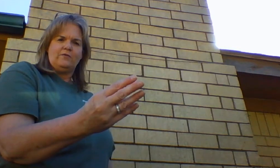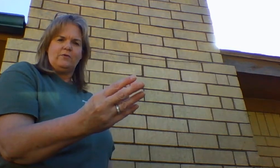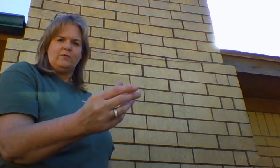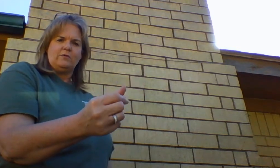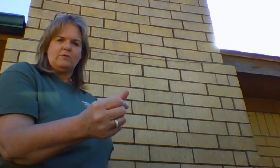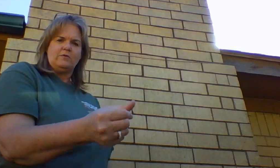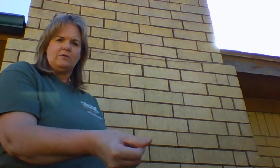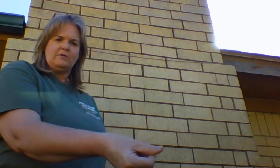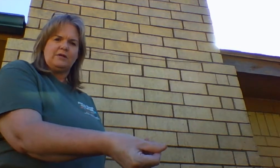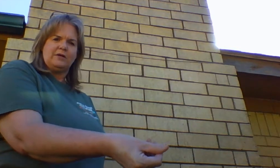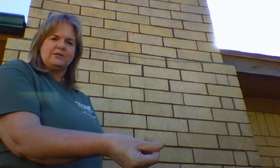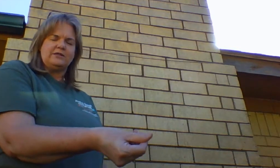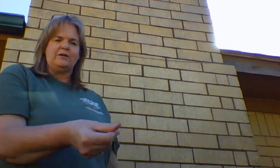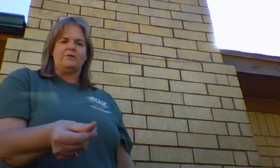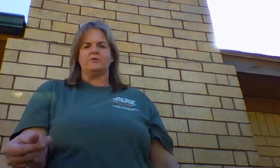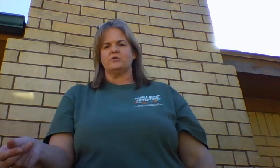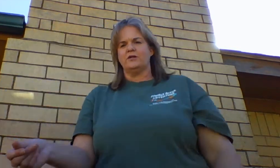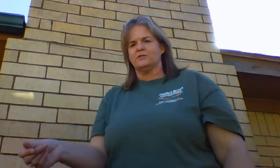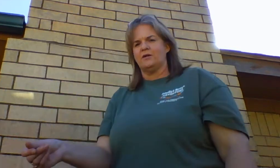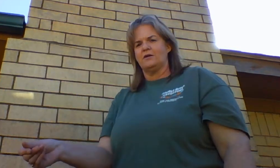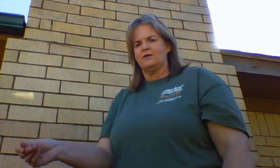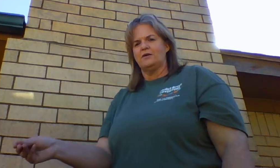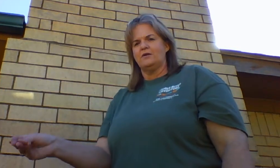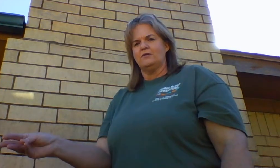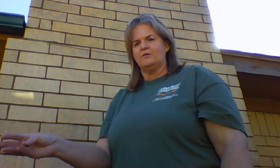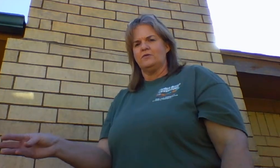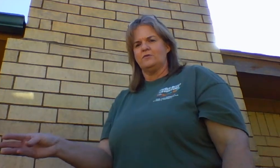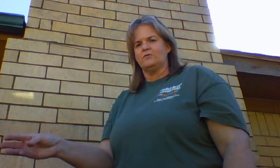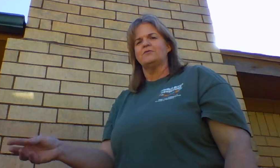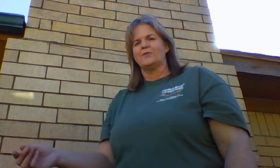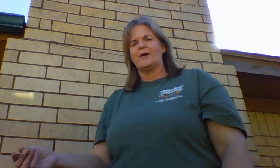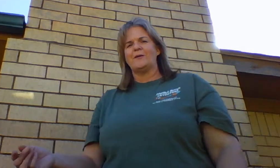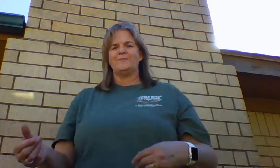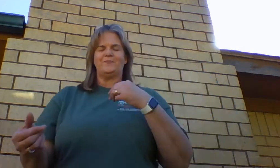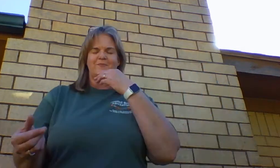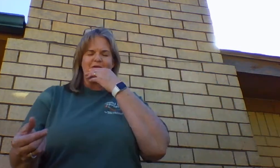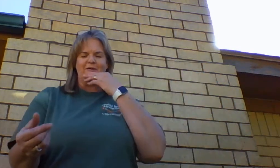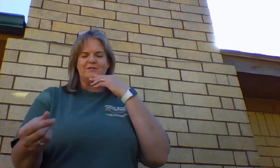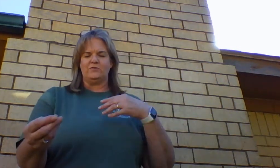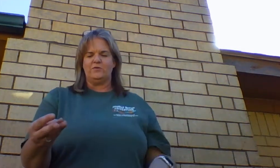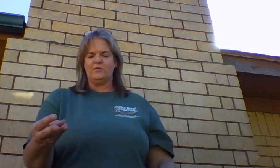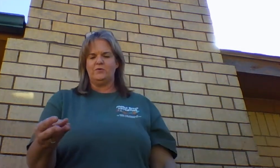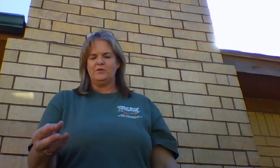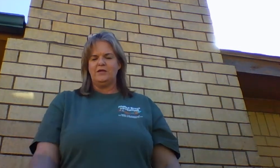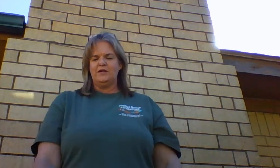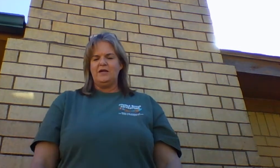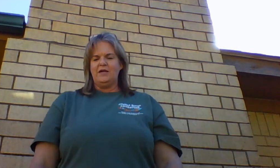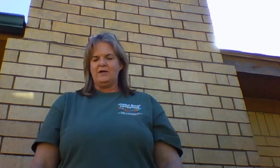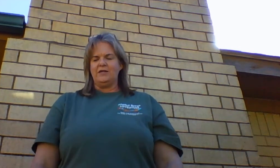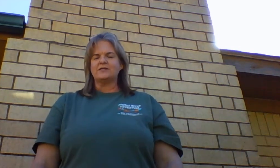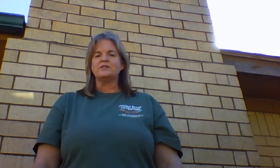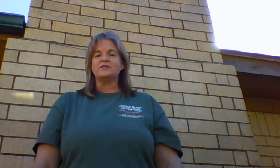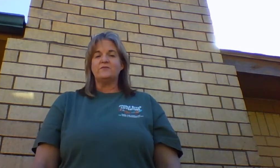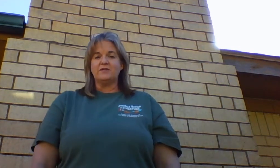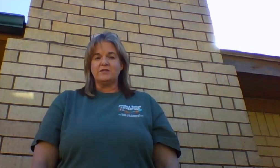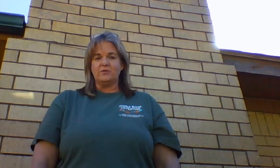Few. Can't really see it that way either. Try this way. Few. Okay? Alright, so few. Our next one is physical,